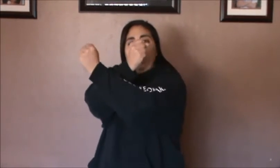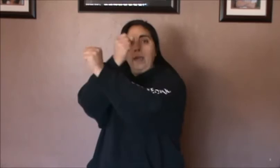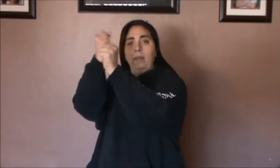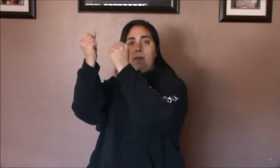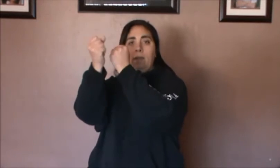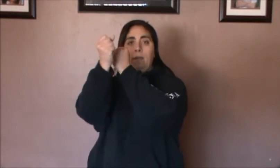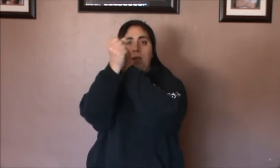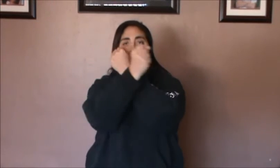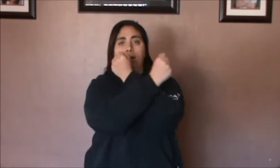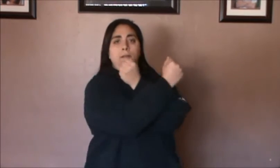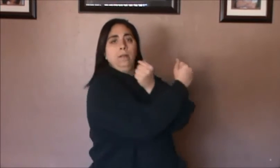again.